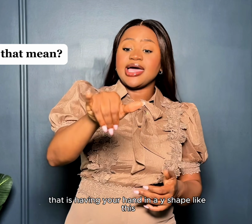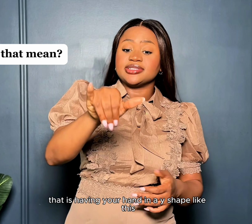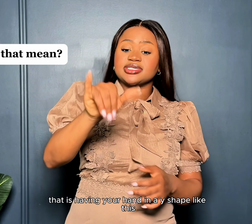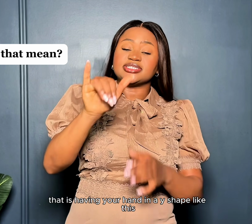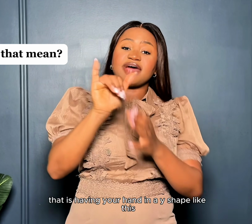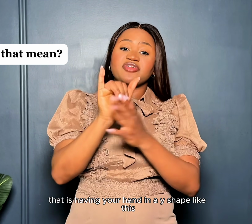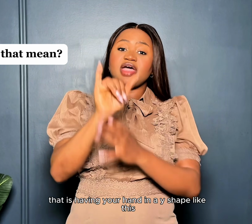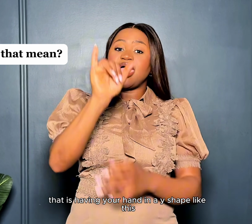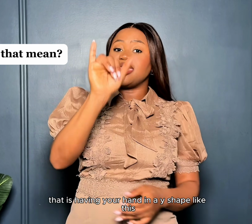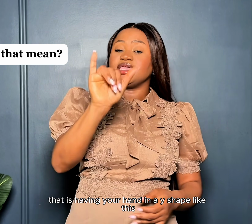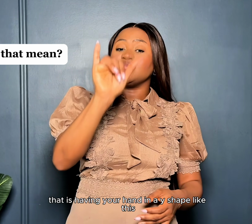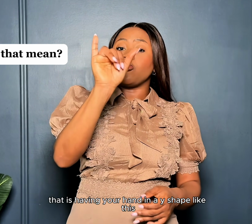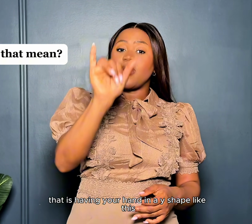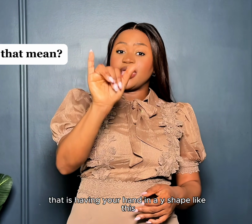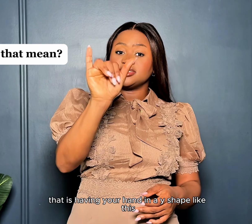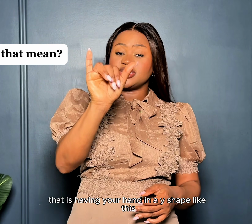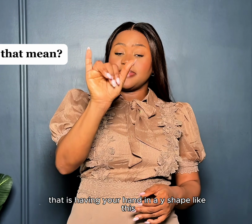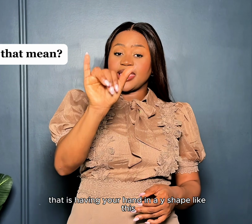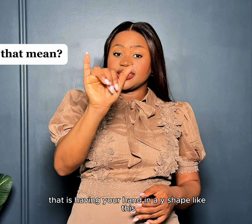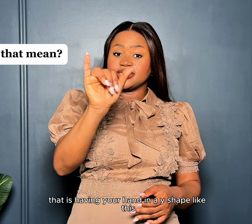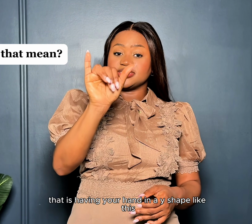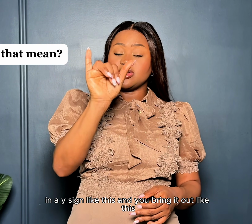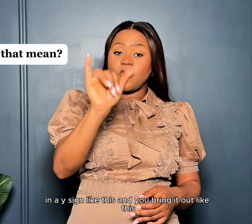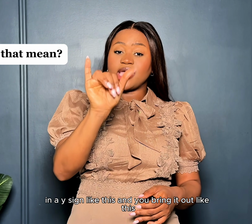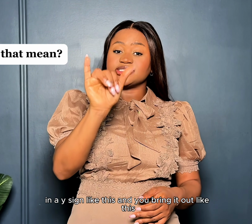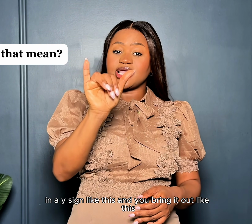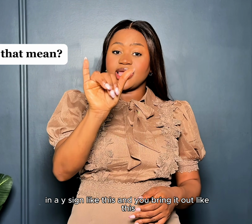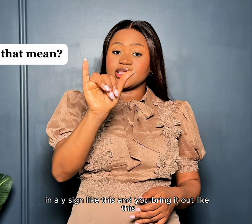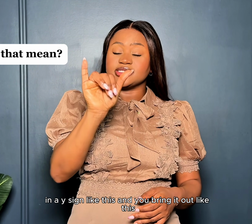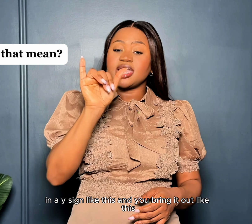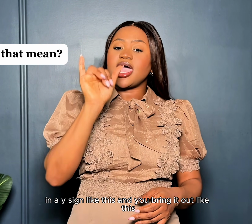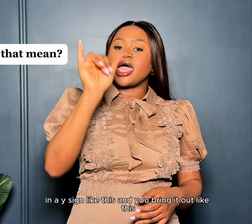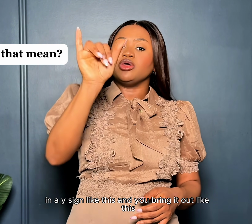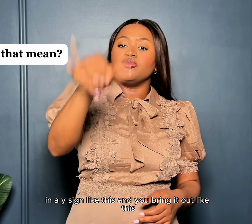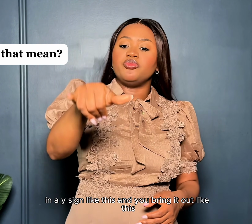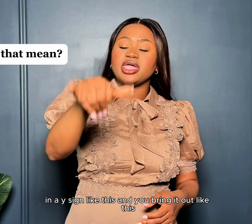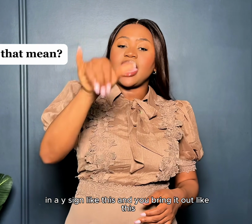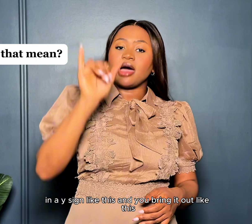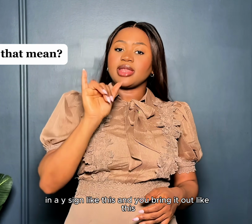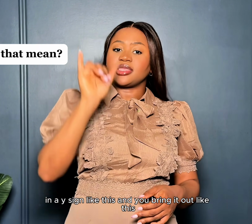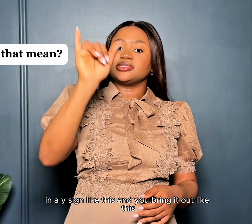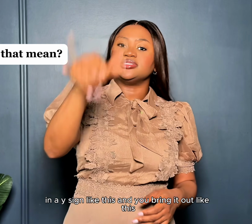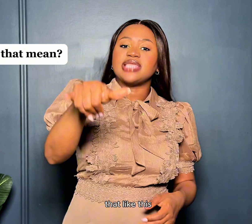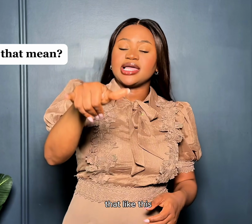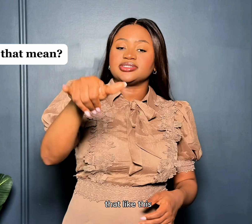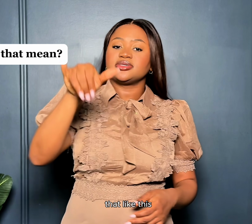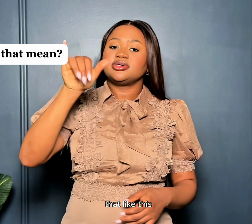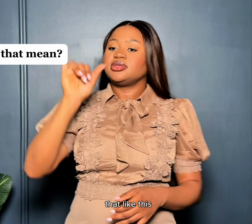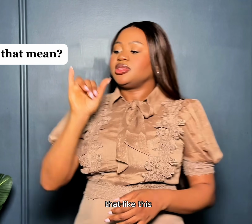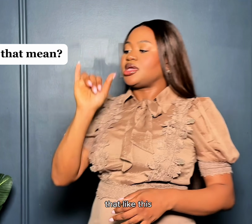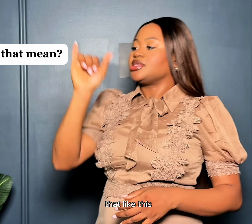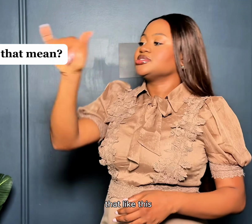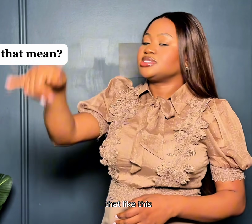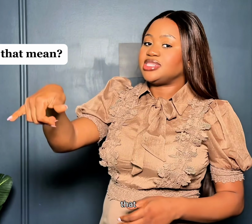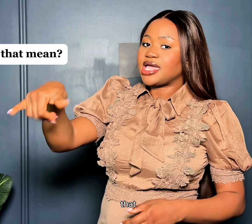that is having your hand in a Y shape like this, in a Y sign like this, and you bring it out like this, that, like this, that,